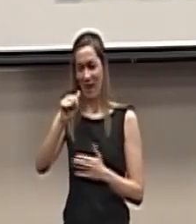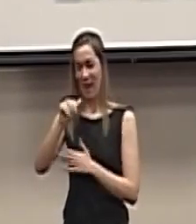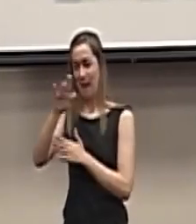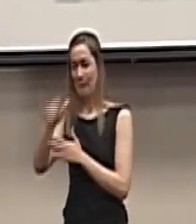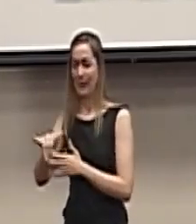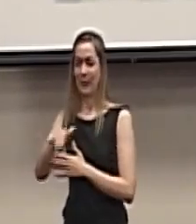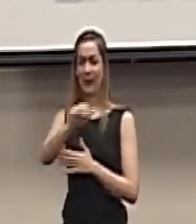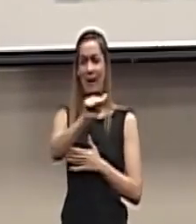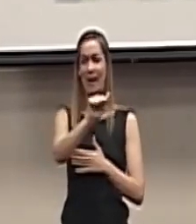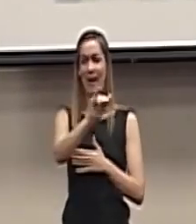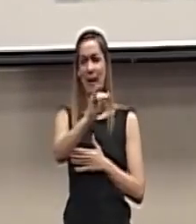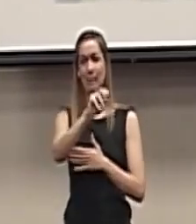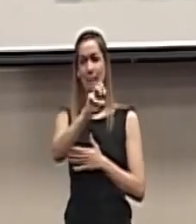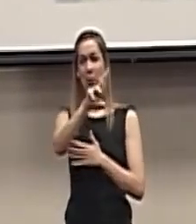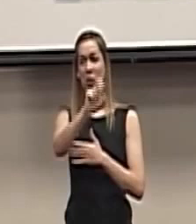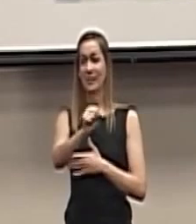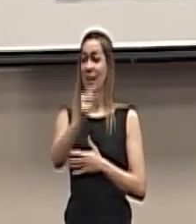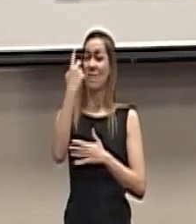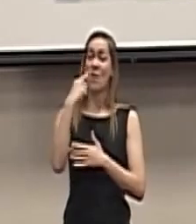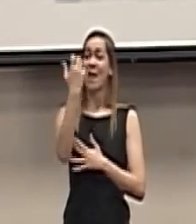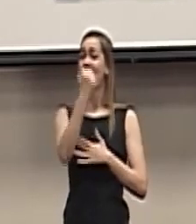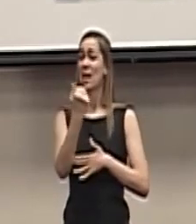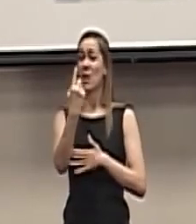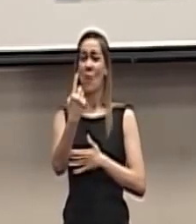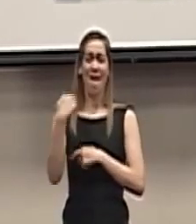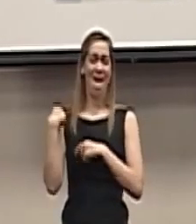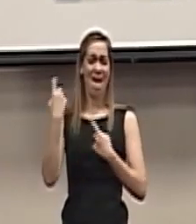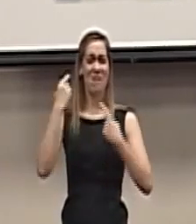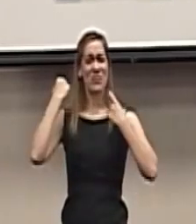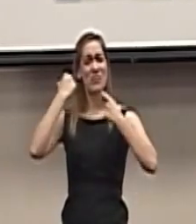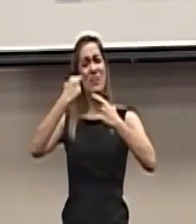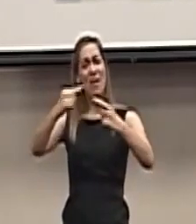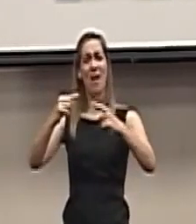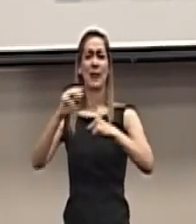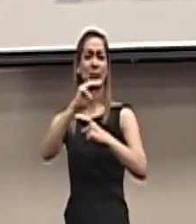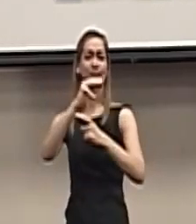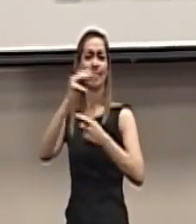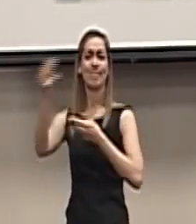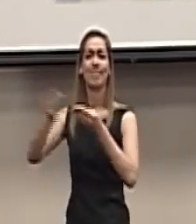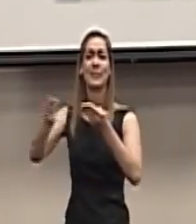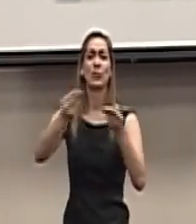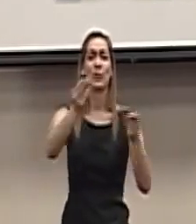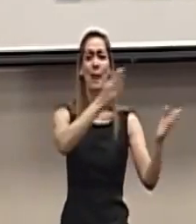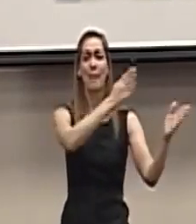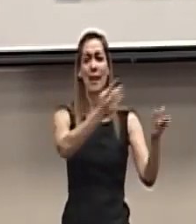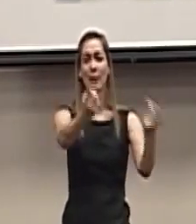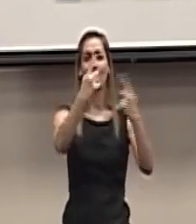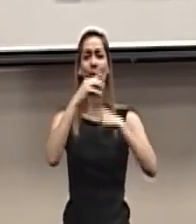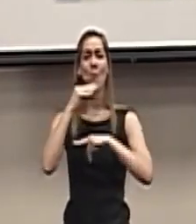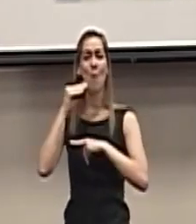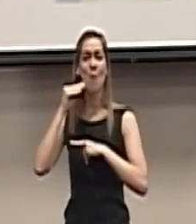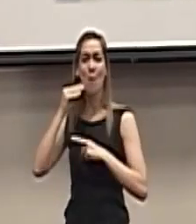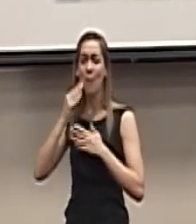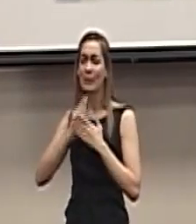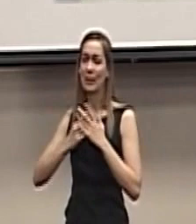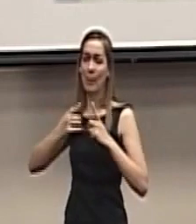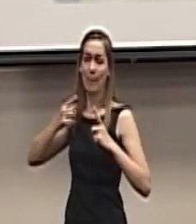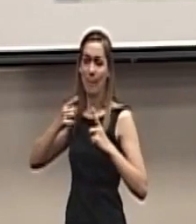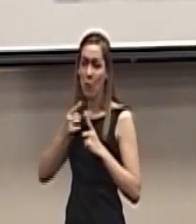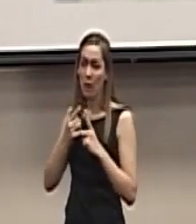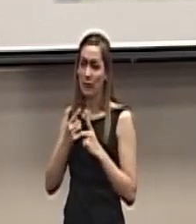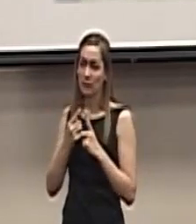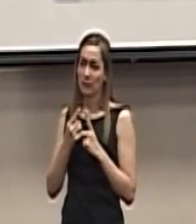Aimers. This is for anybody who's ever gone and done ministry and who plans on coming back home at some point. Okay? And